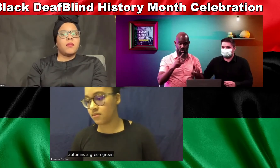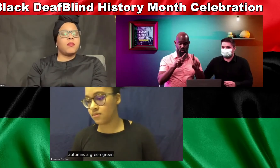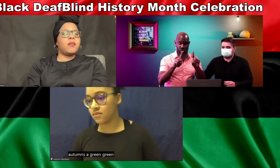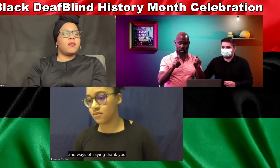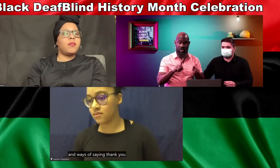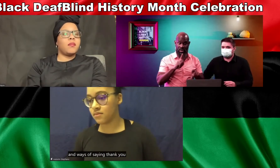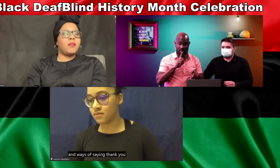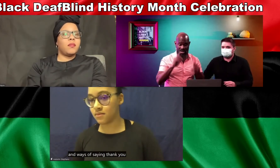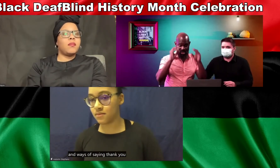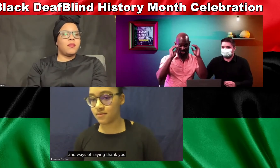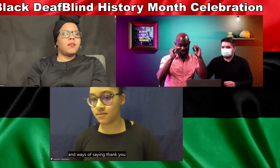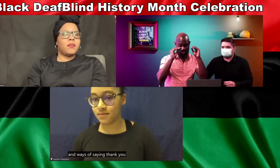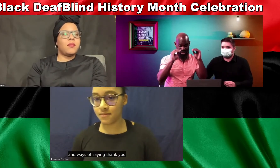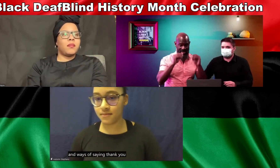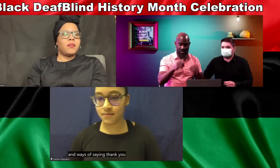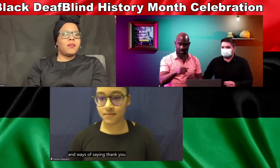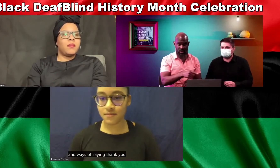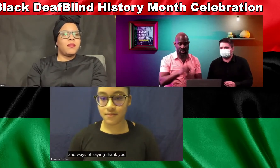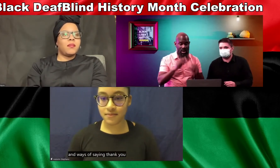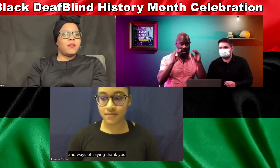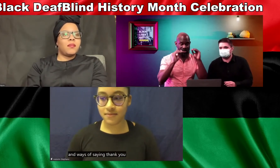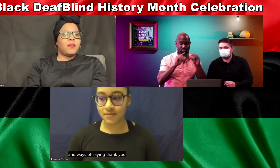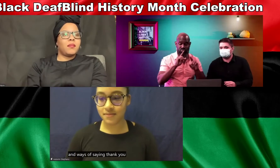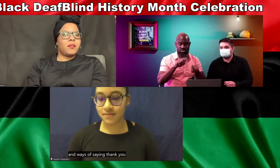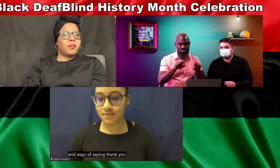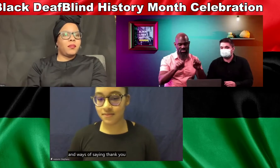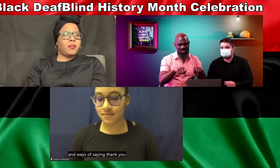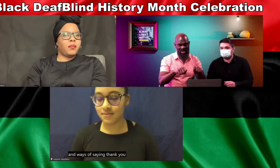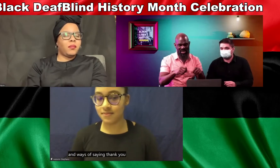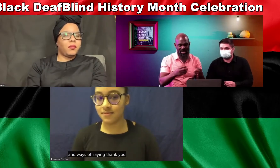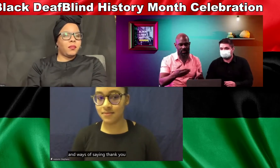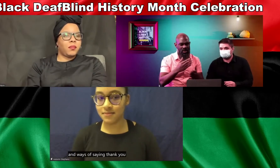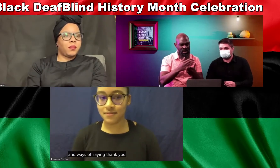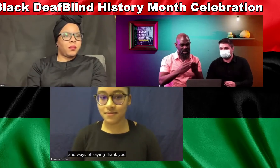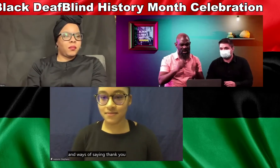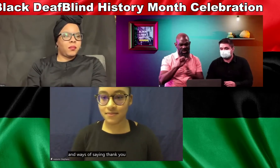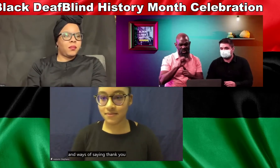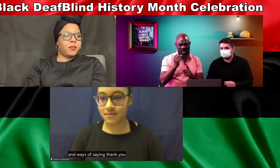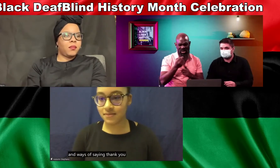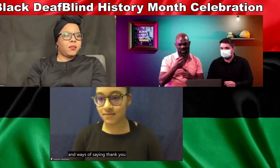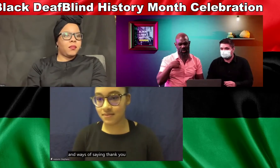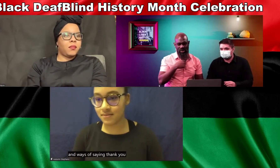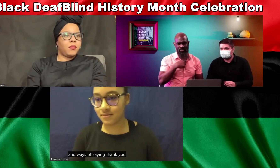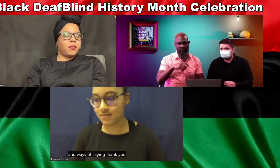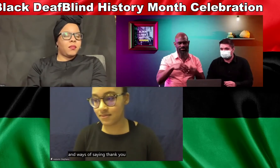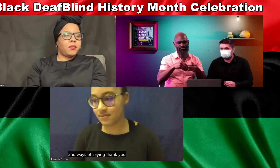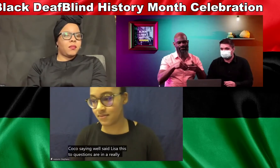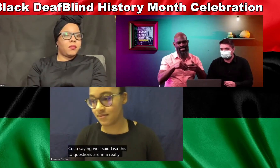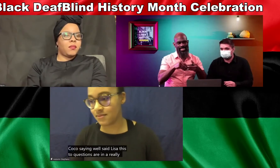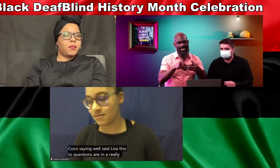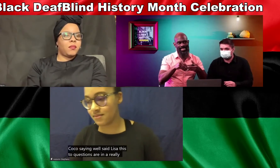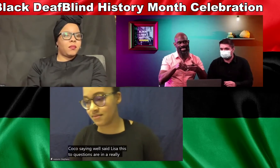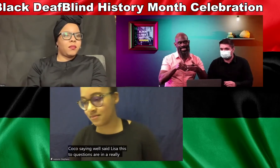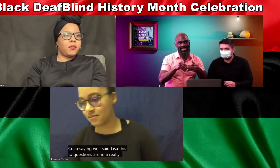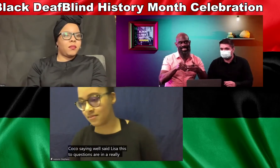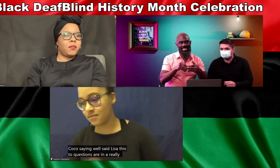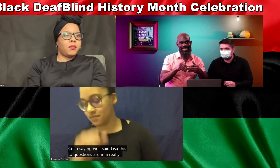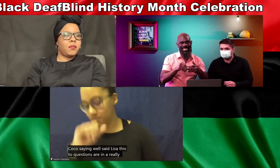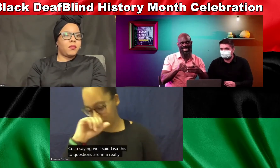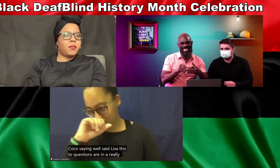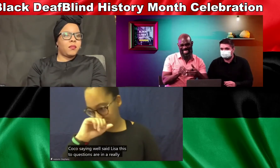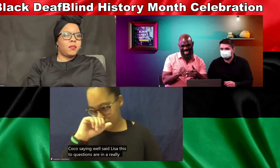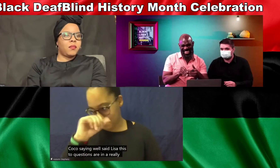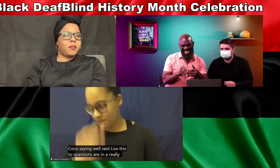And Coco saying well said. And Lisa, those two questions are, really important. So thank you for asking them. And, in